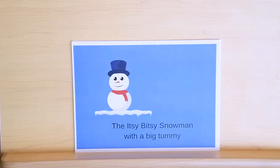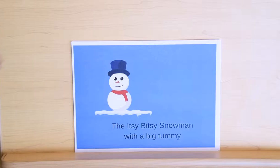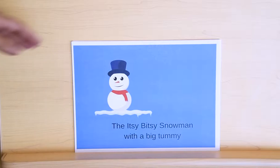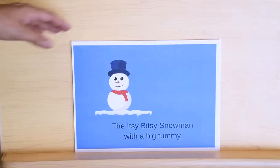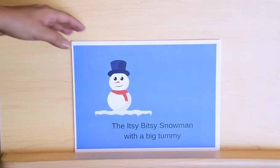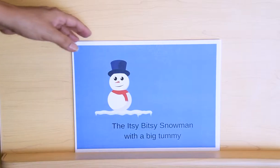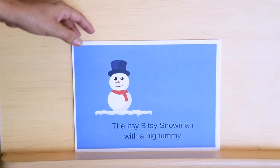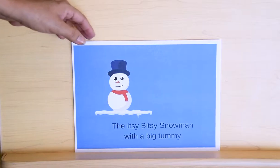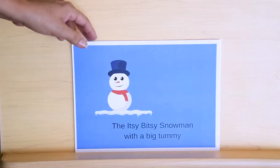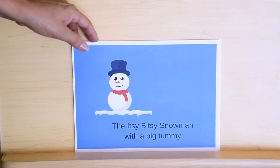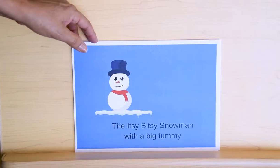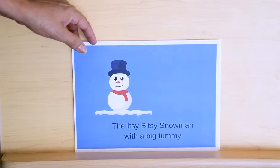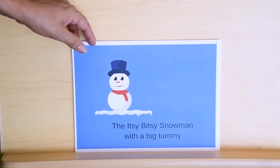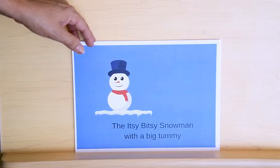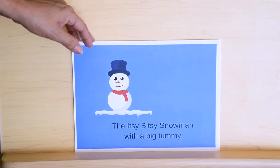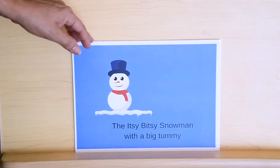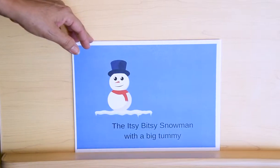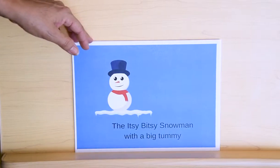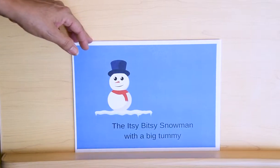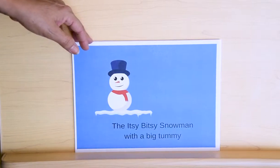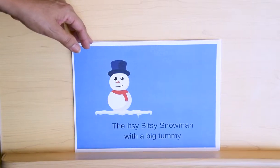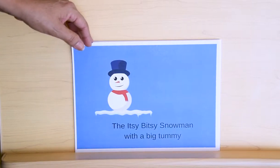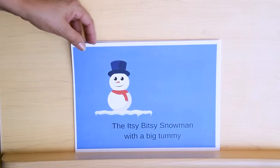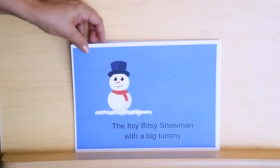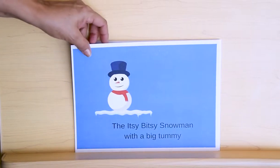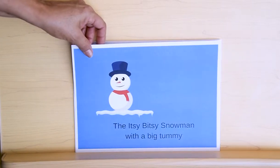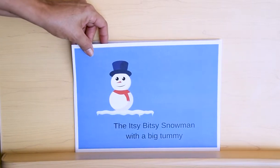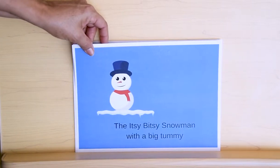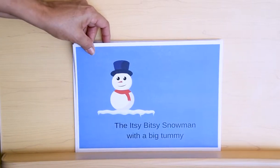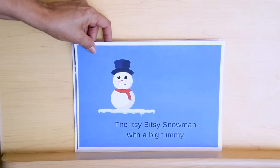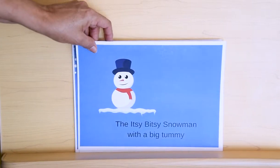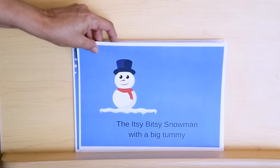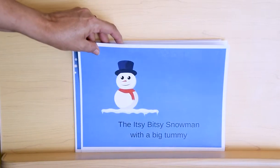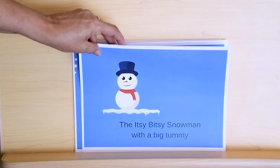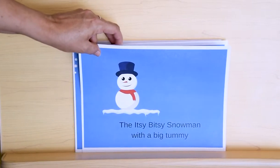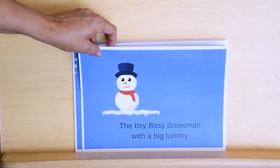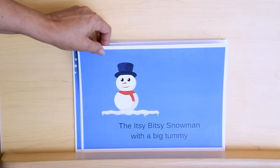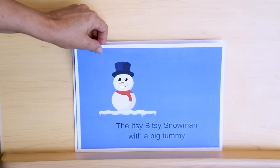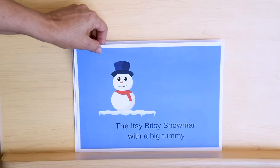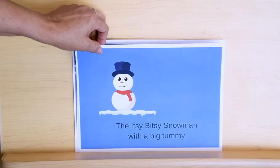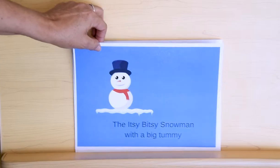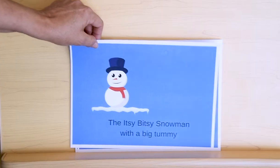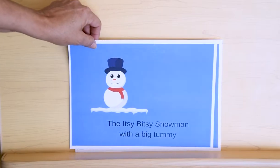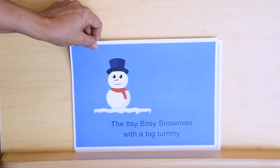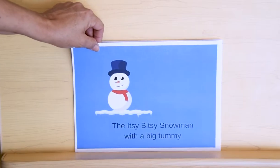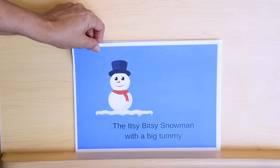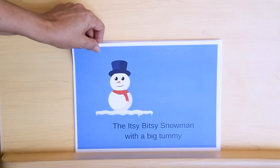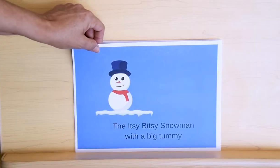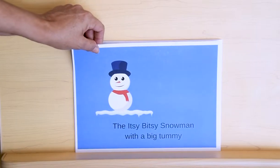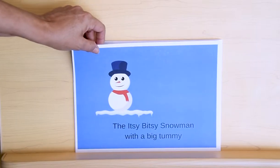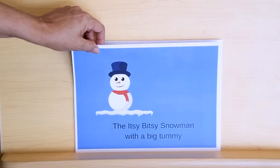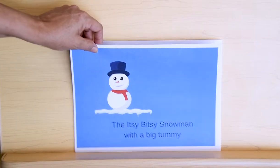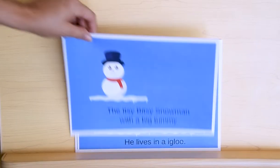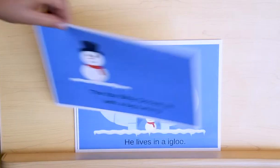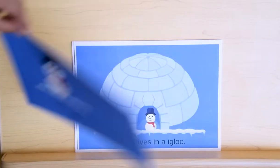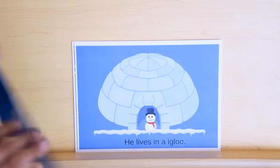me. Help your little baby have some fun. The Itsy Bitsy Snowman with a